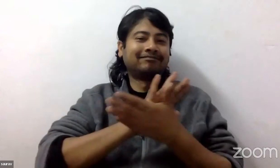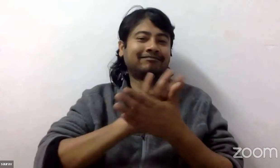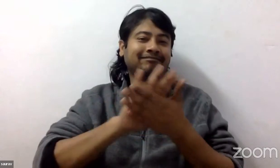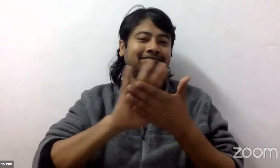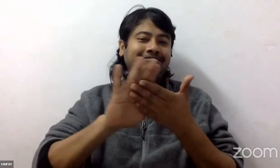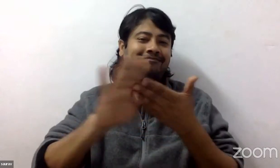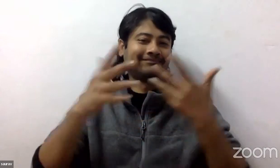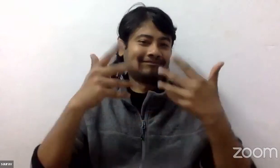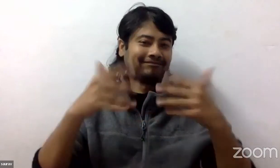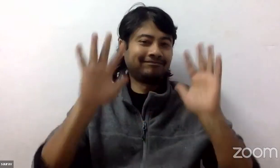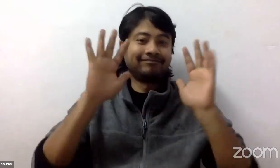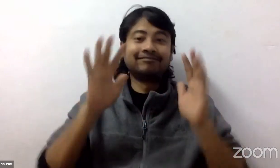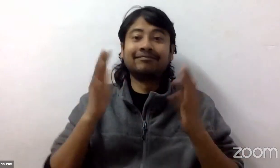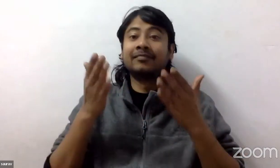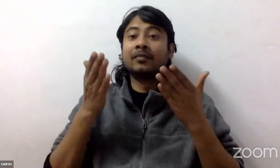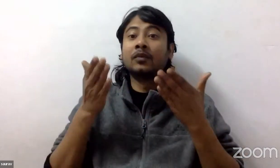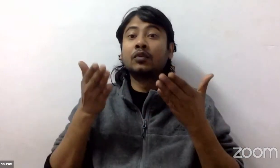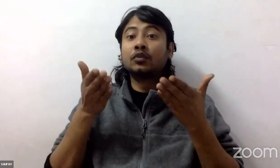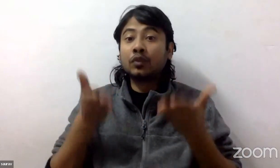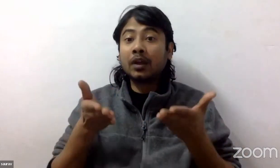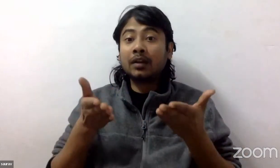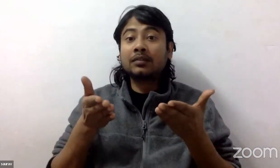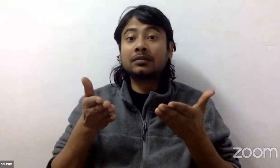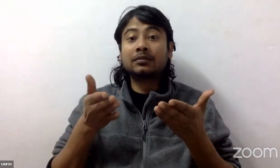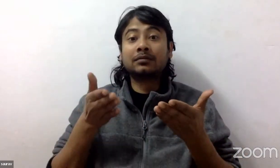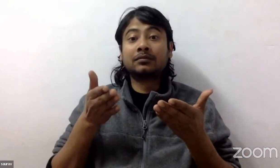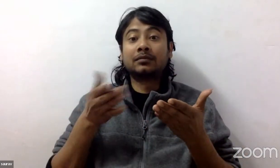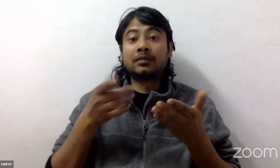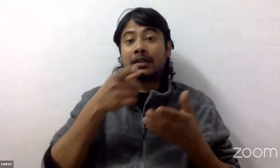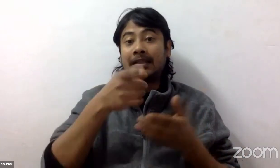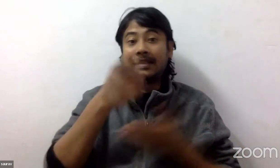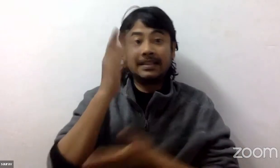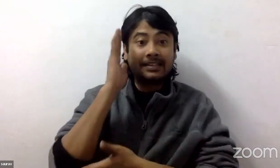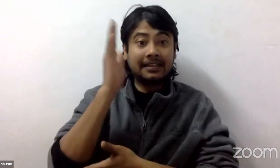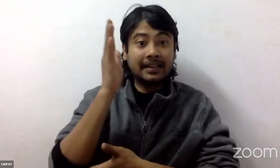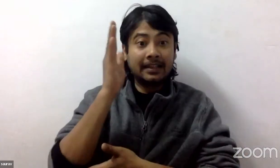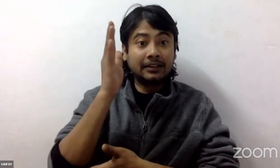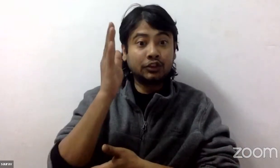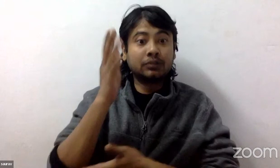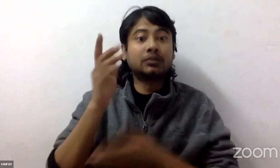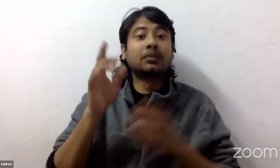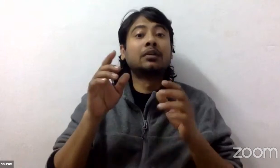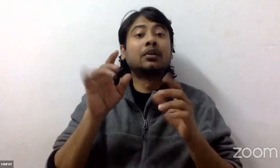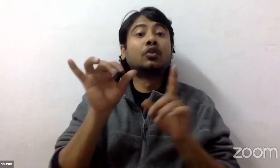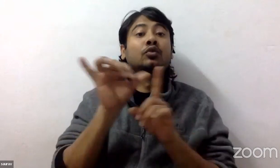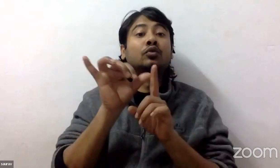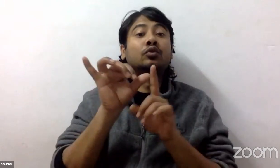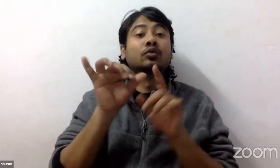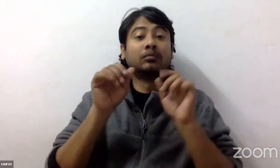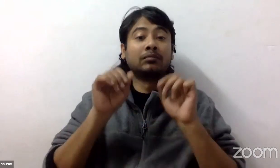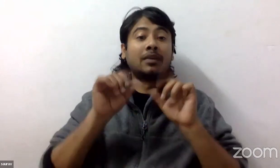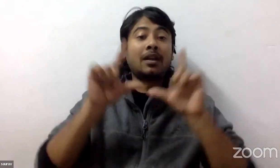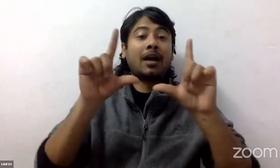live on YouTube, so you can pick up the session again and watch it. And the PPT shall be shared very